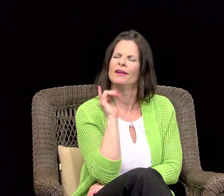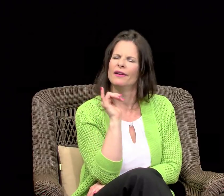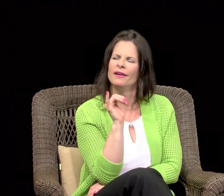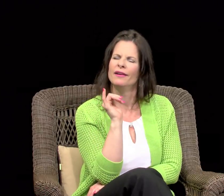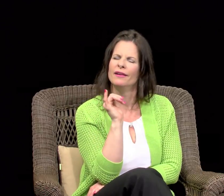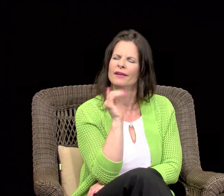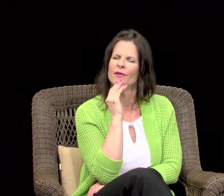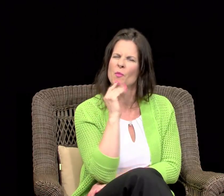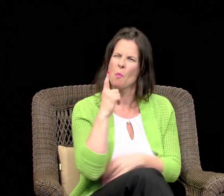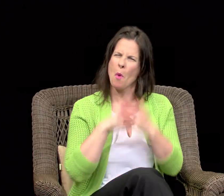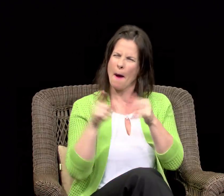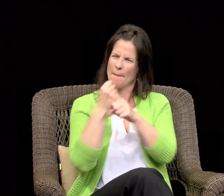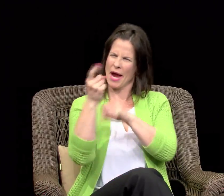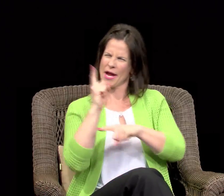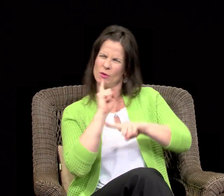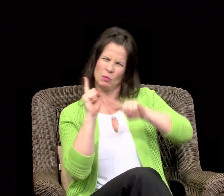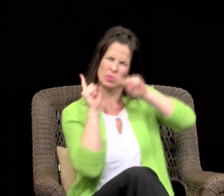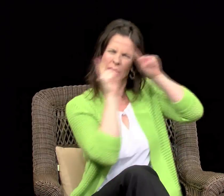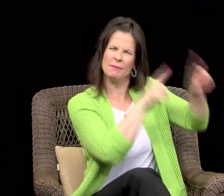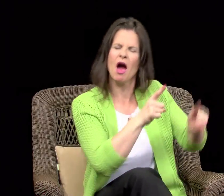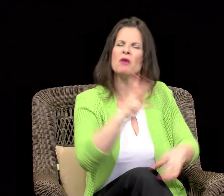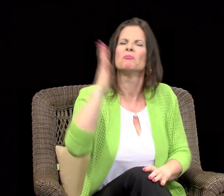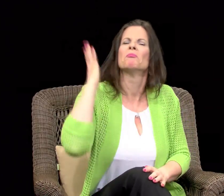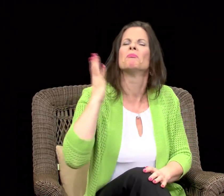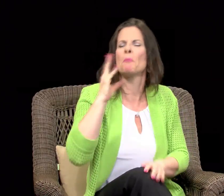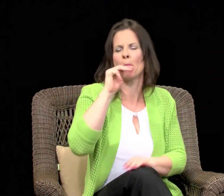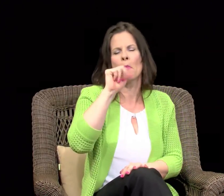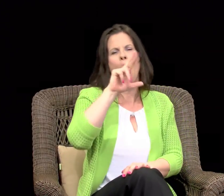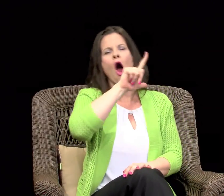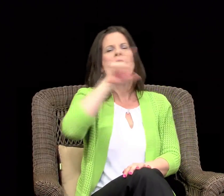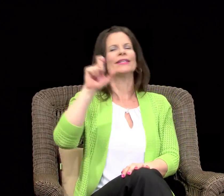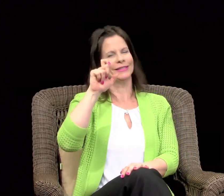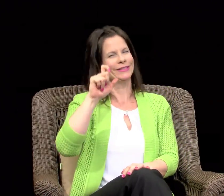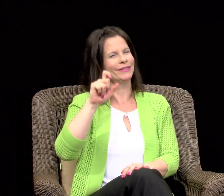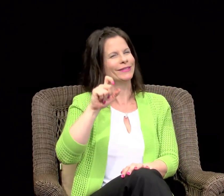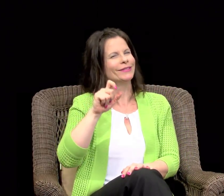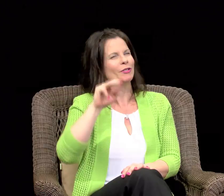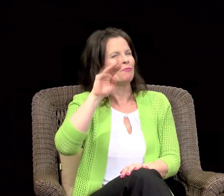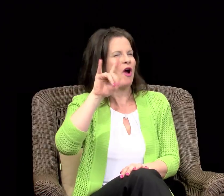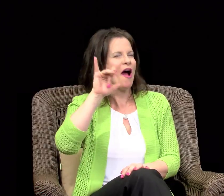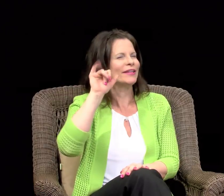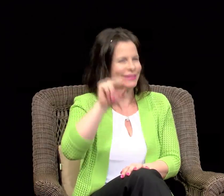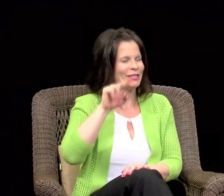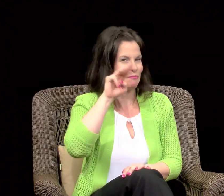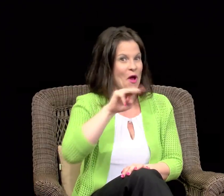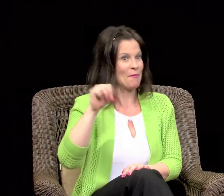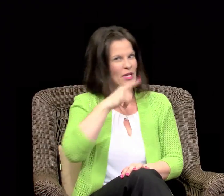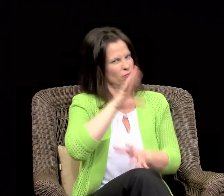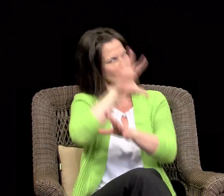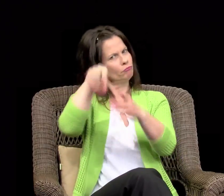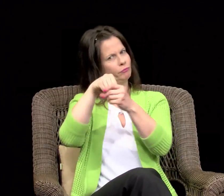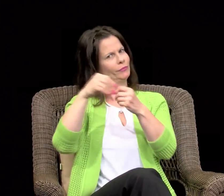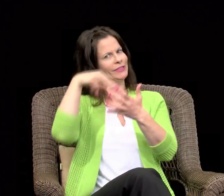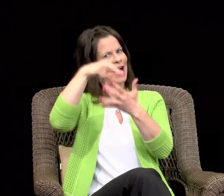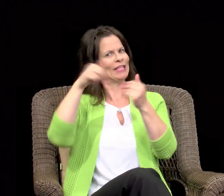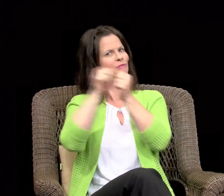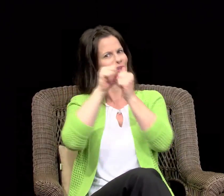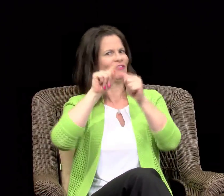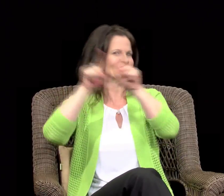Oh. And I said, well, I wonder what made her respond. And Marley Maitland, she